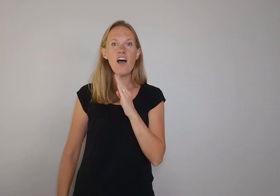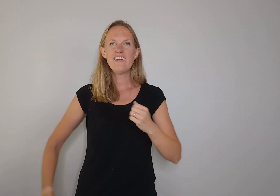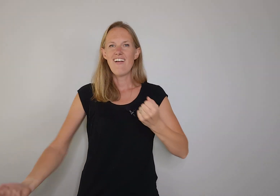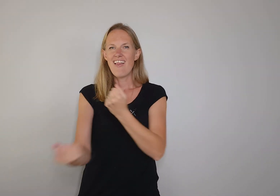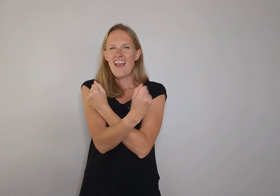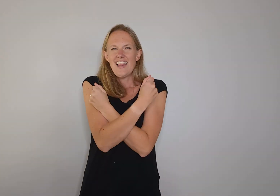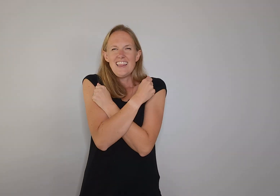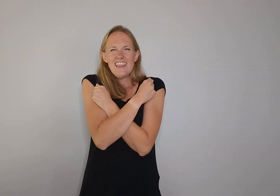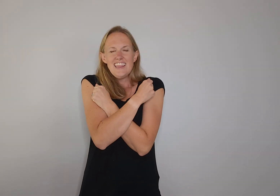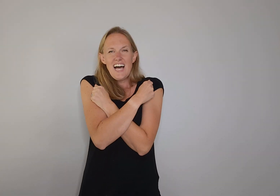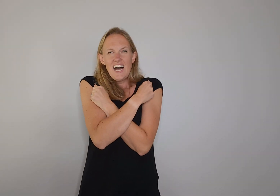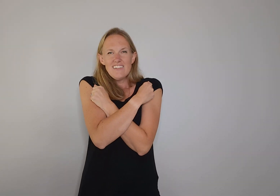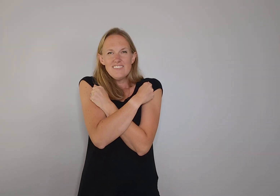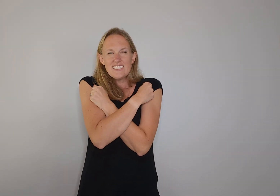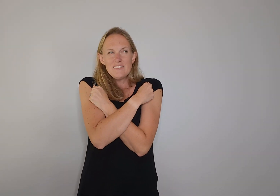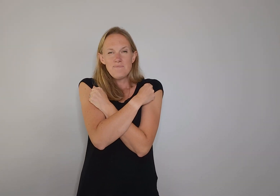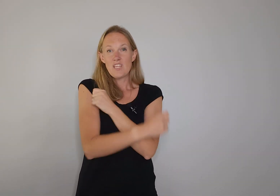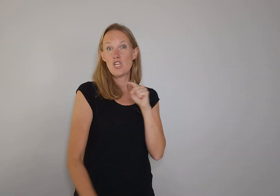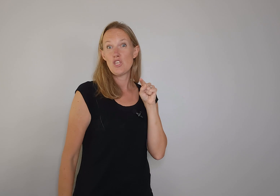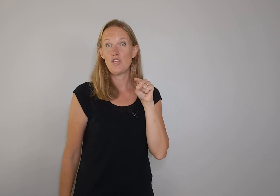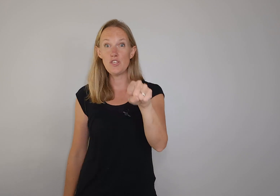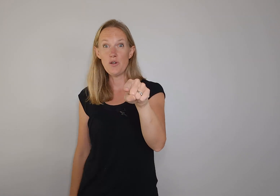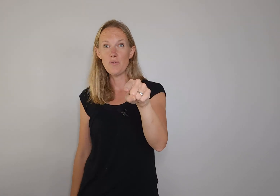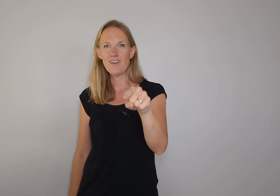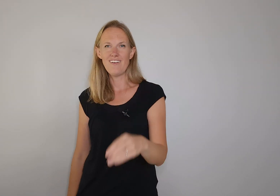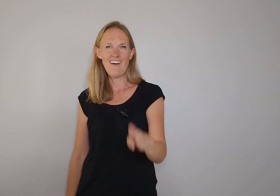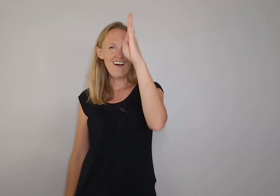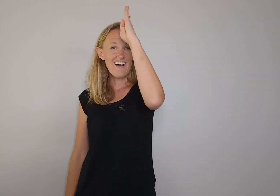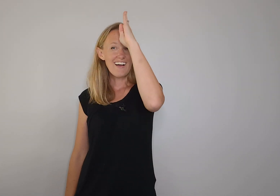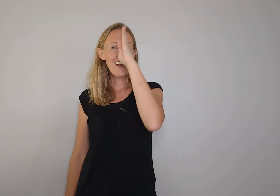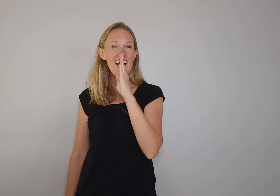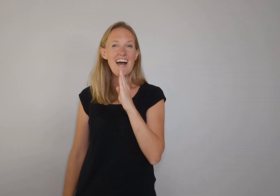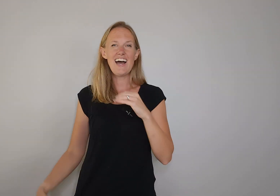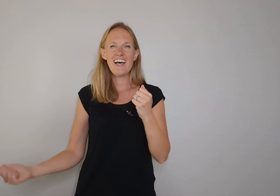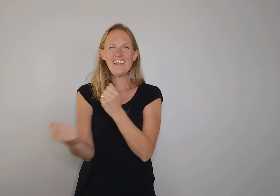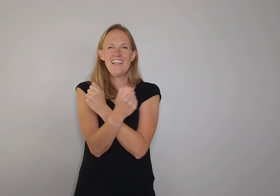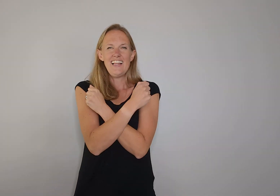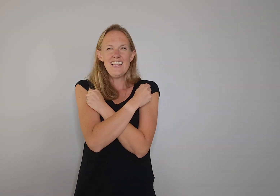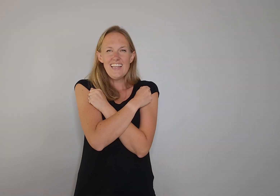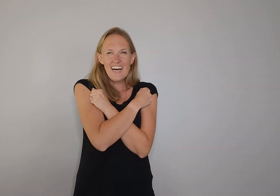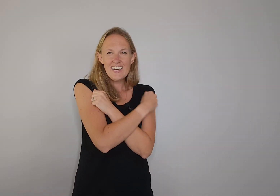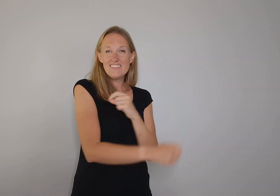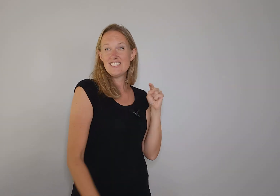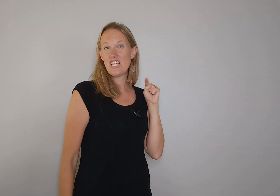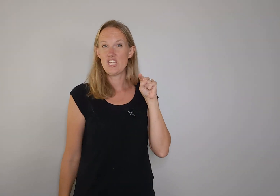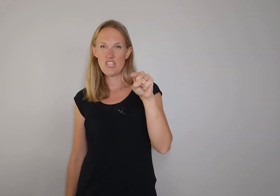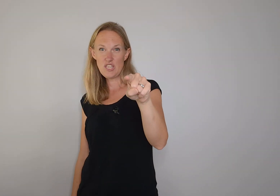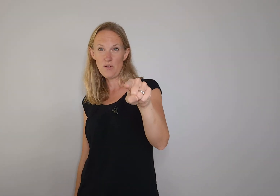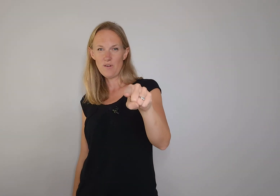God loves you. God loves you.